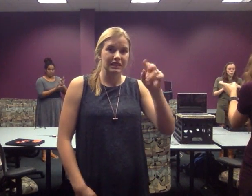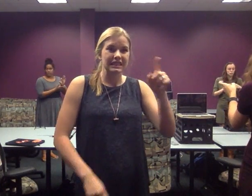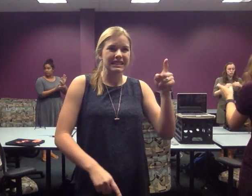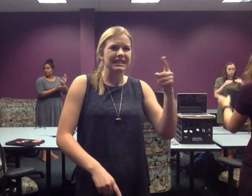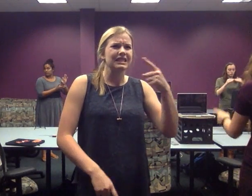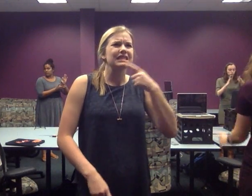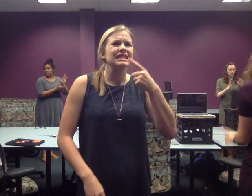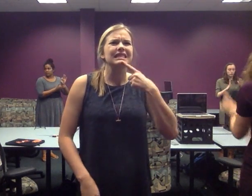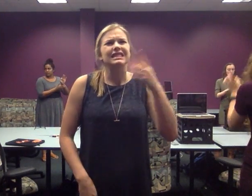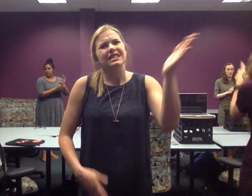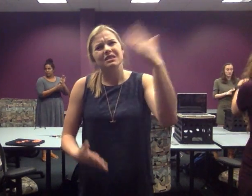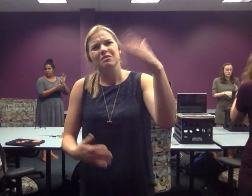for the cannons.